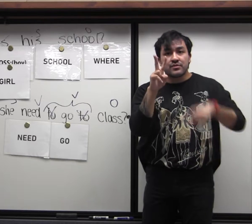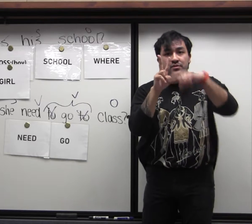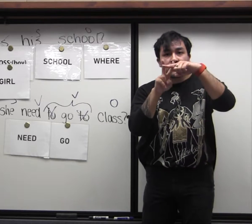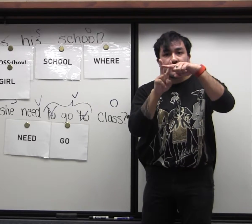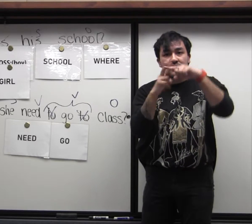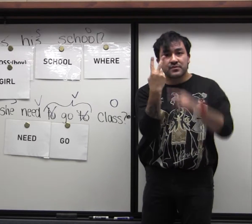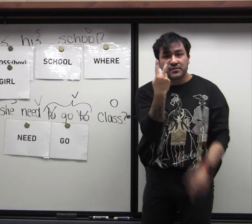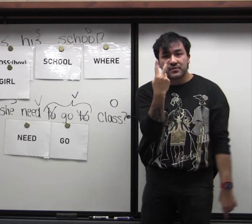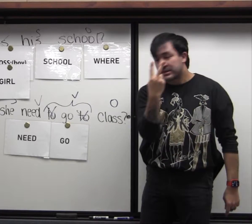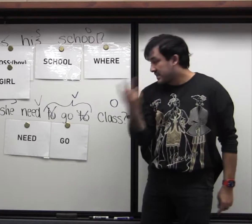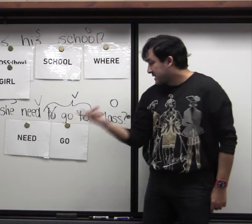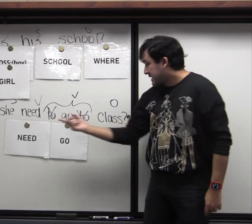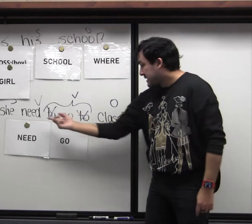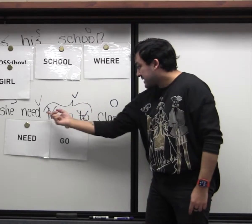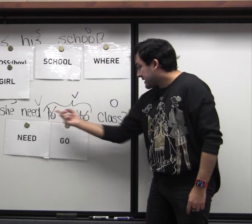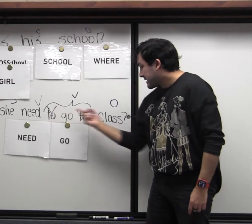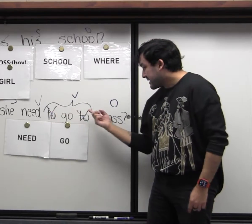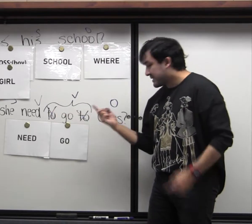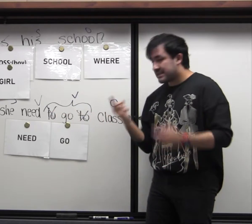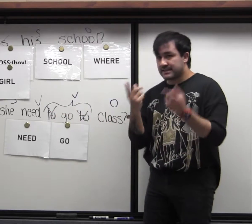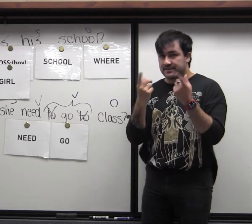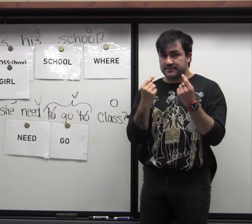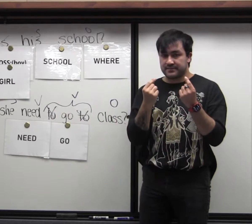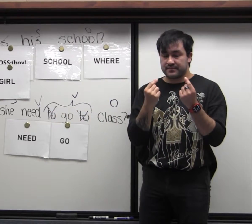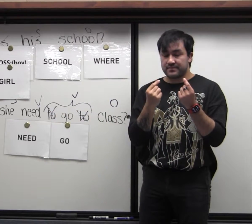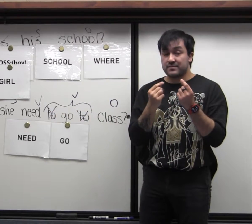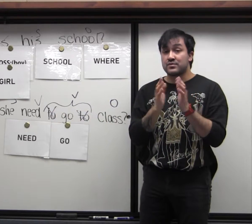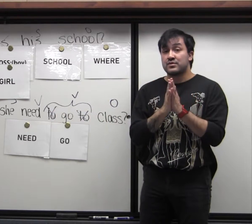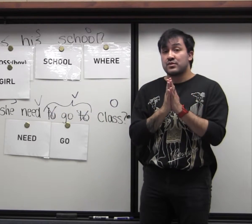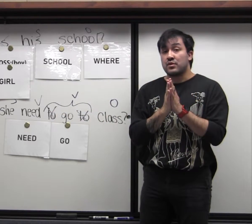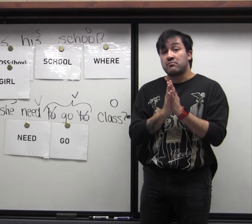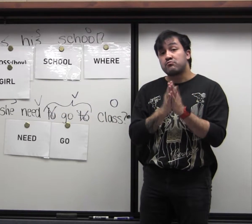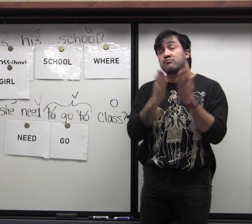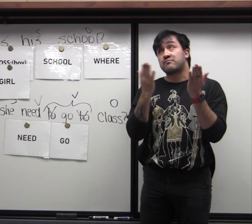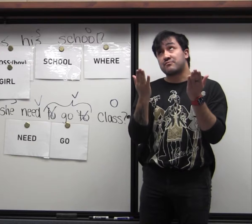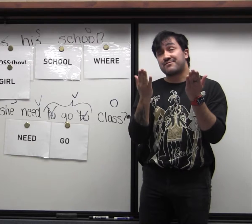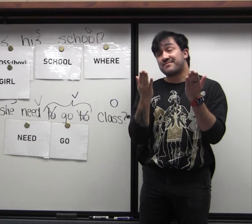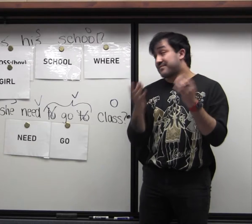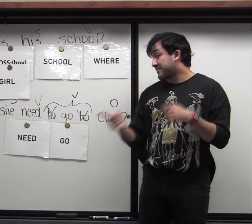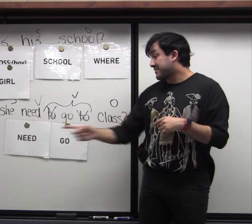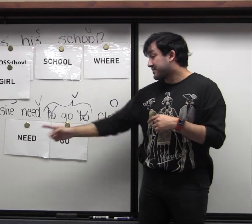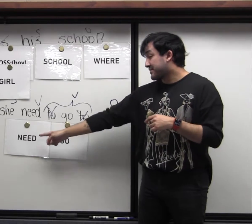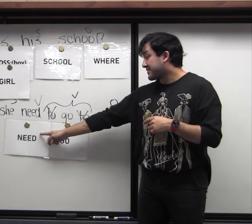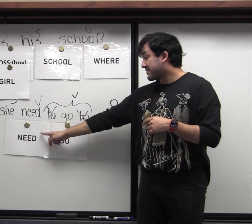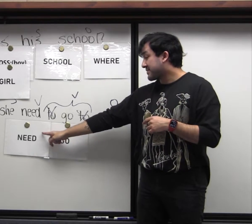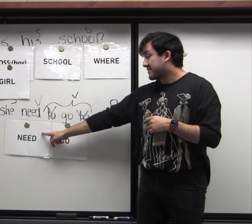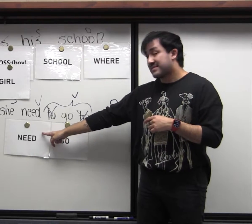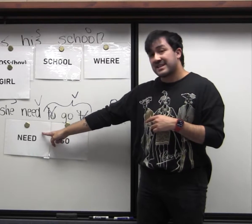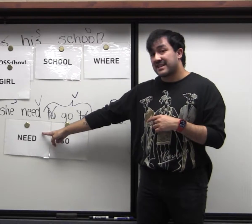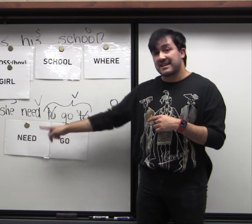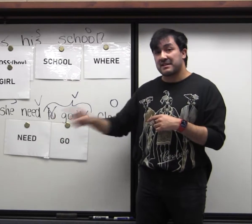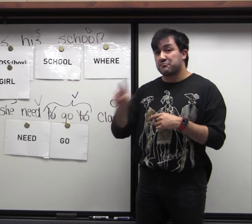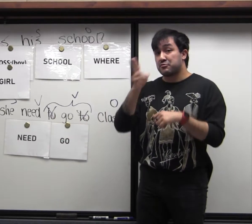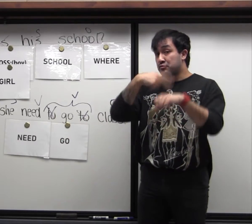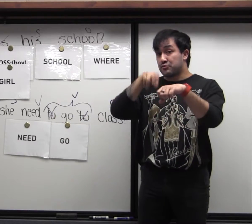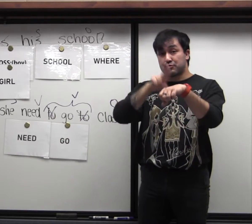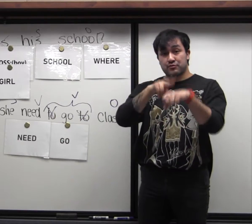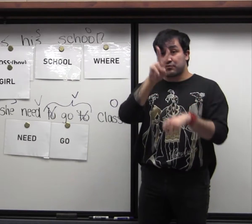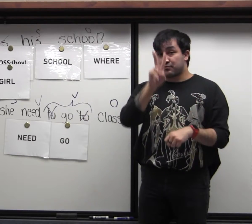now we have two verbs. So what do? Well, technically need is not just